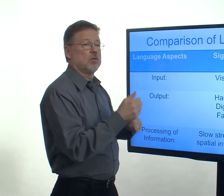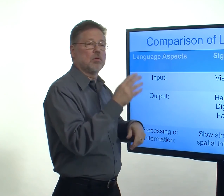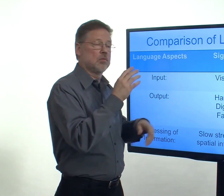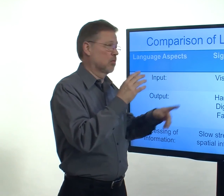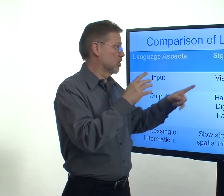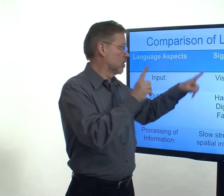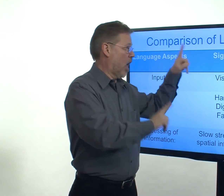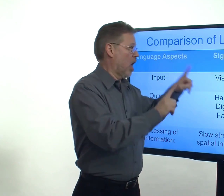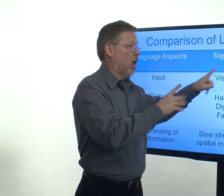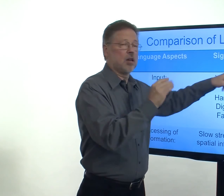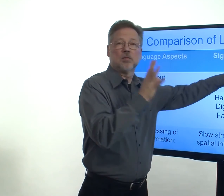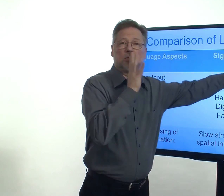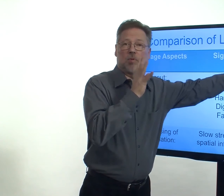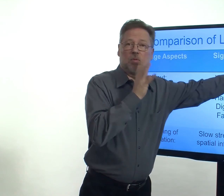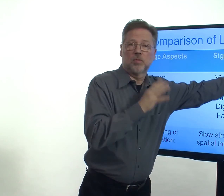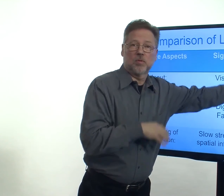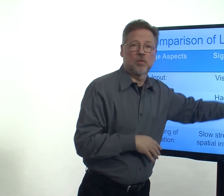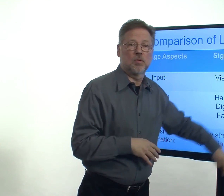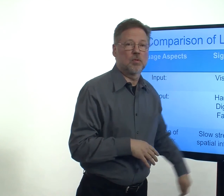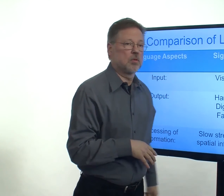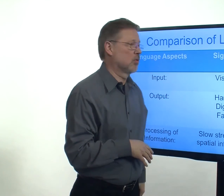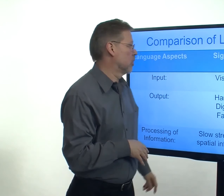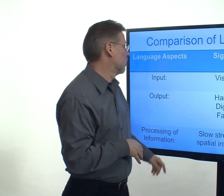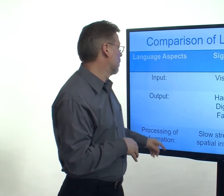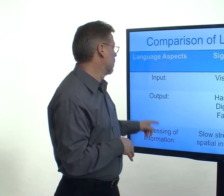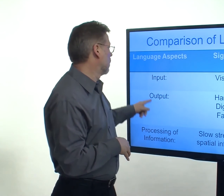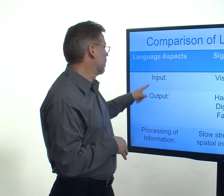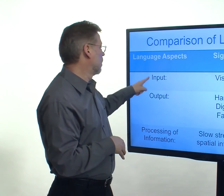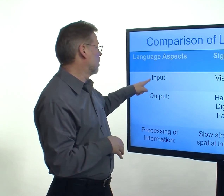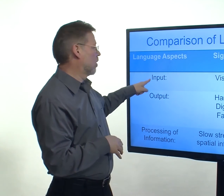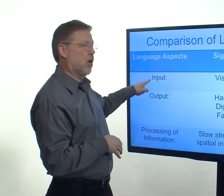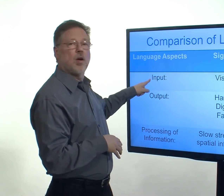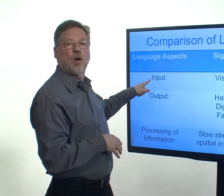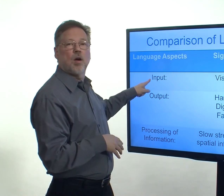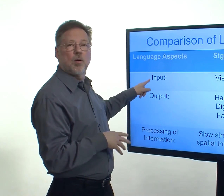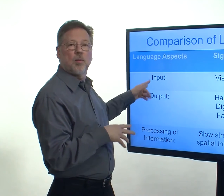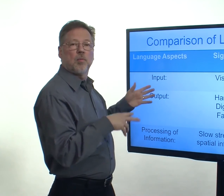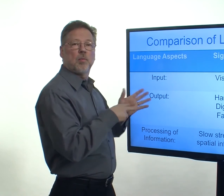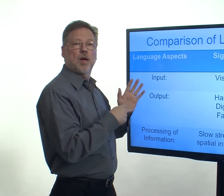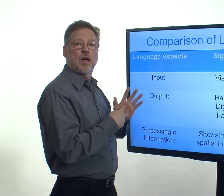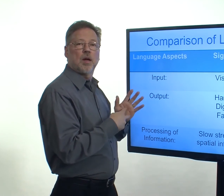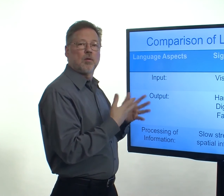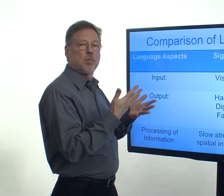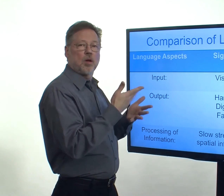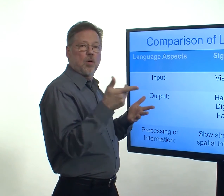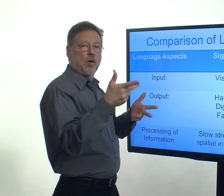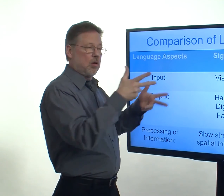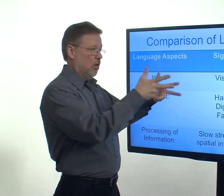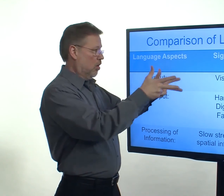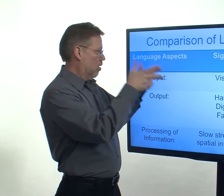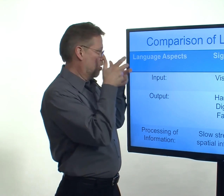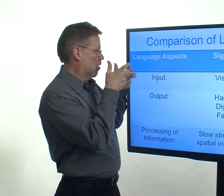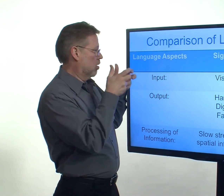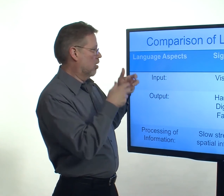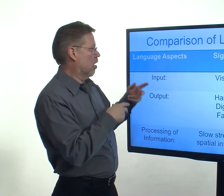And we'll see what those properties are in signed and spoken modes. Input means how one perceives